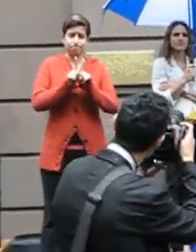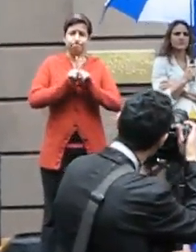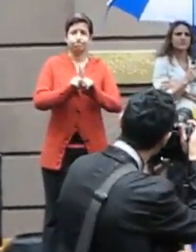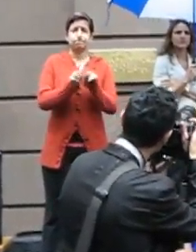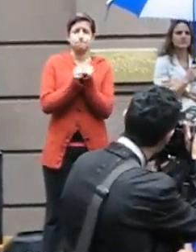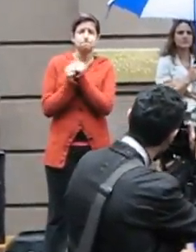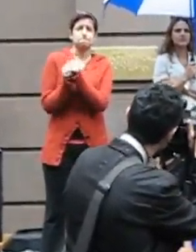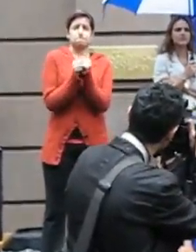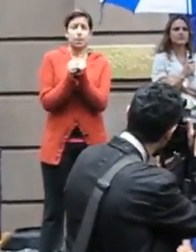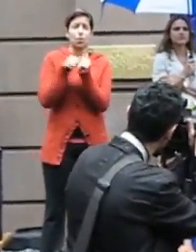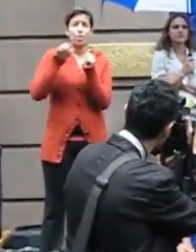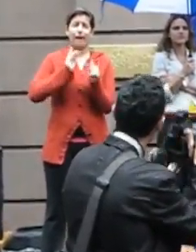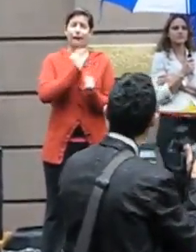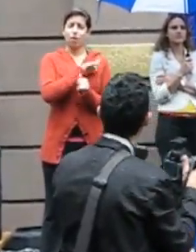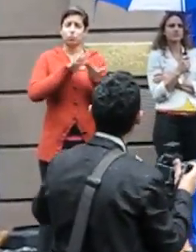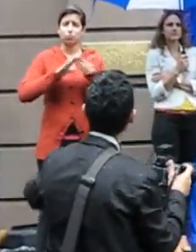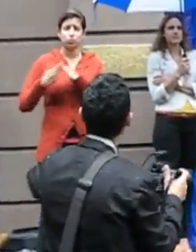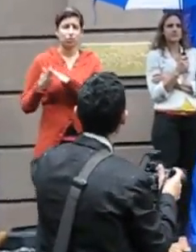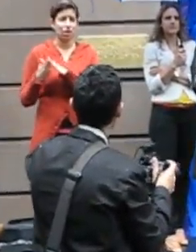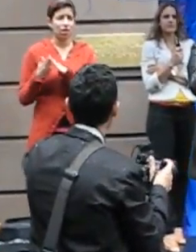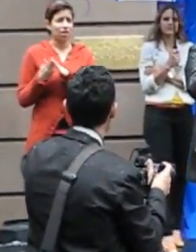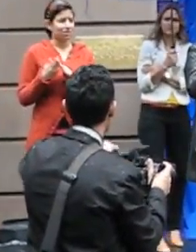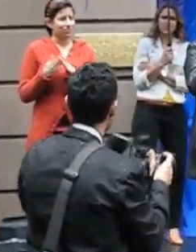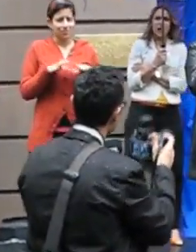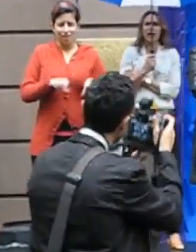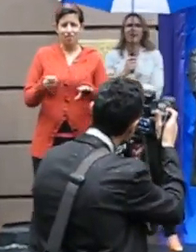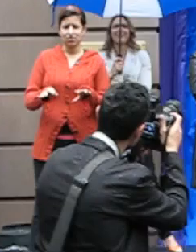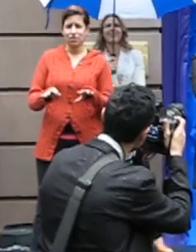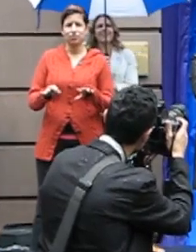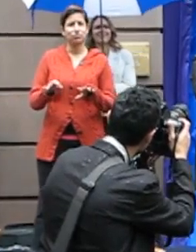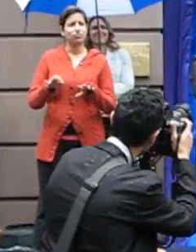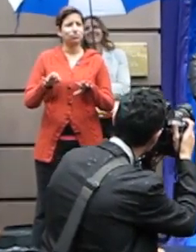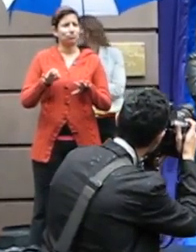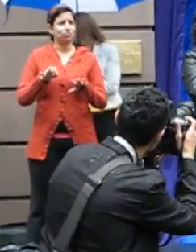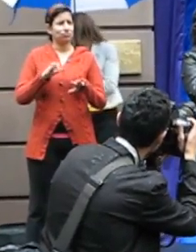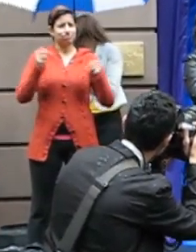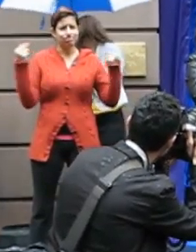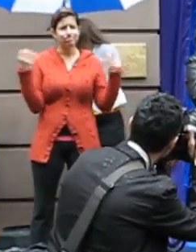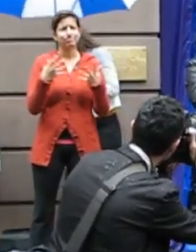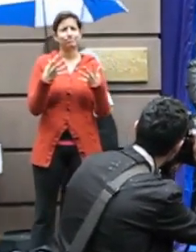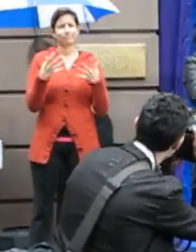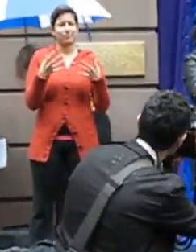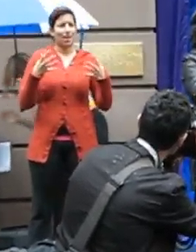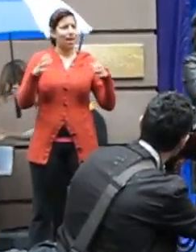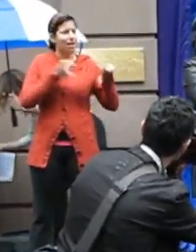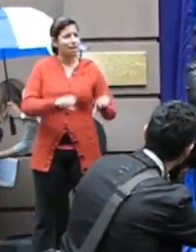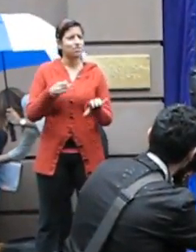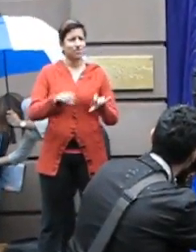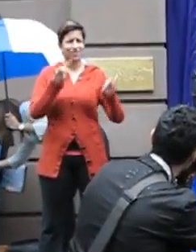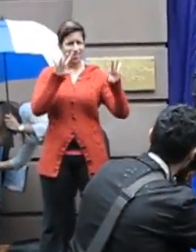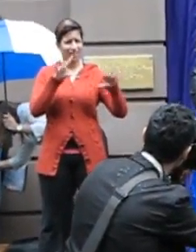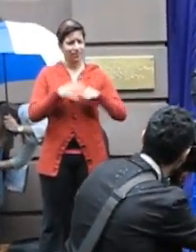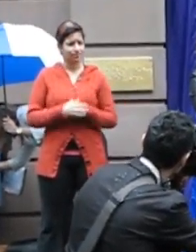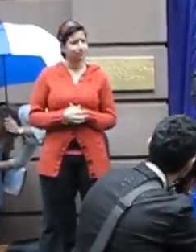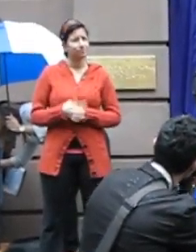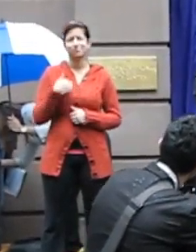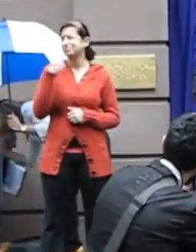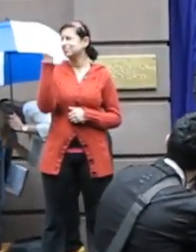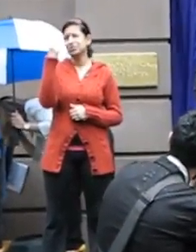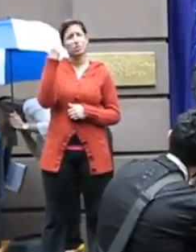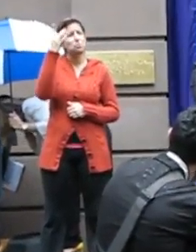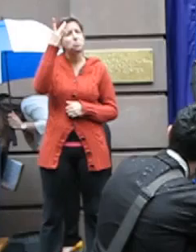of cowardice and an act of hatred. I don't know why there is so much intolerance in